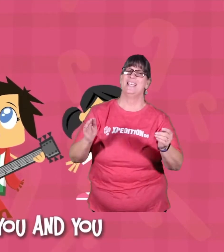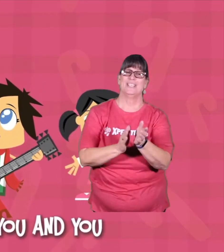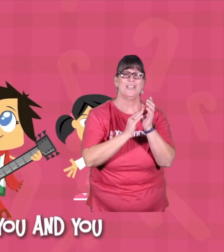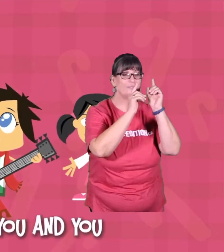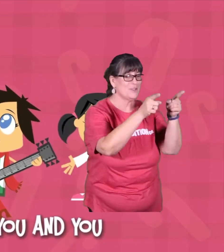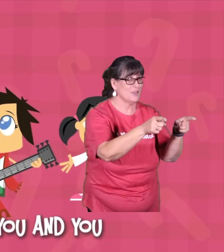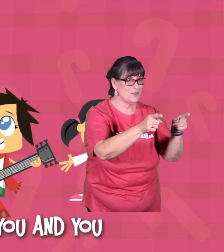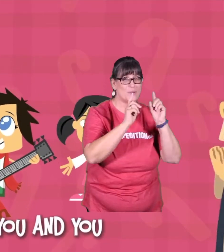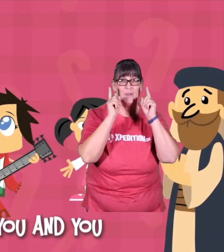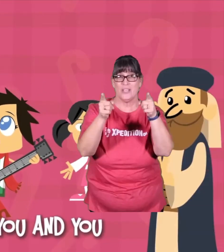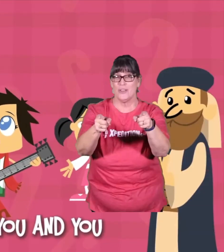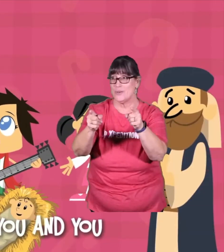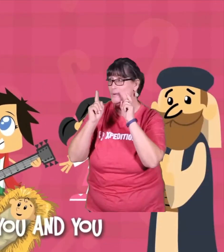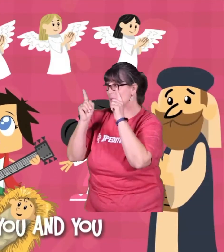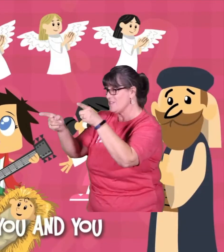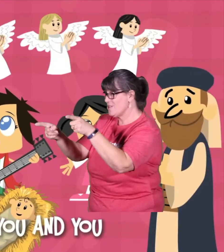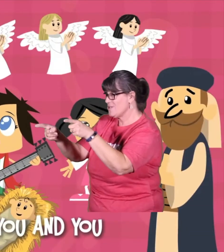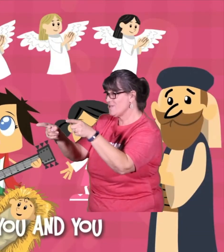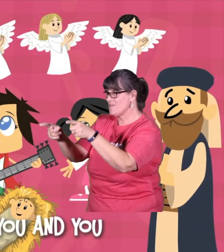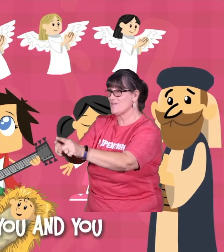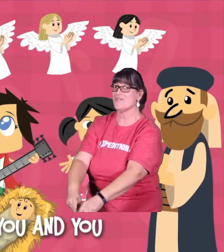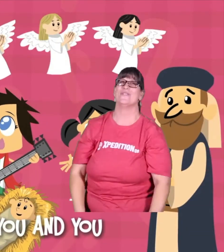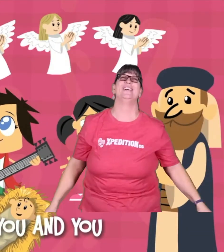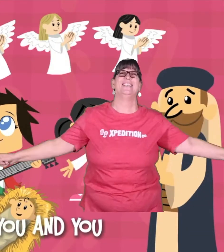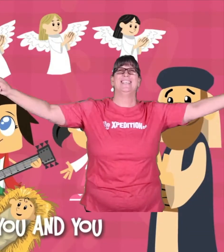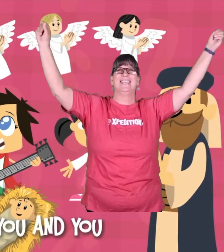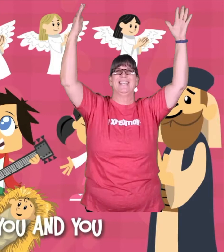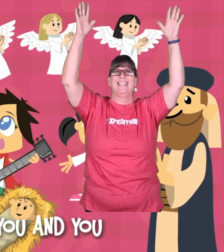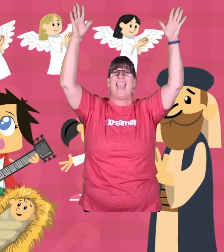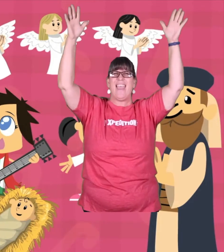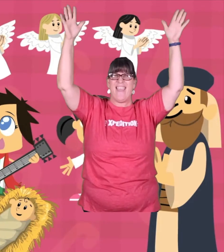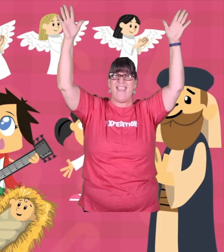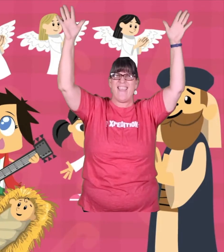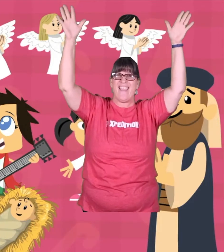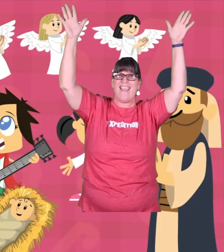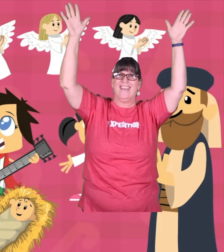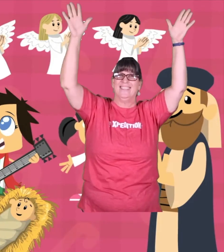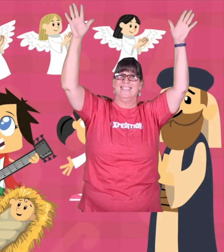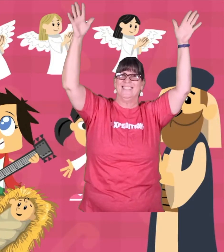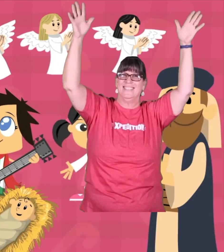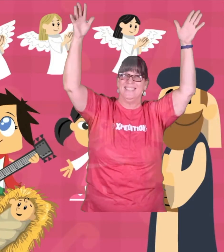To you I'm giving you You